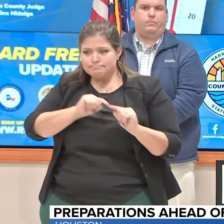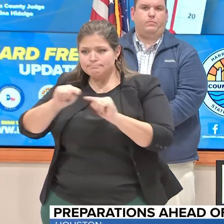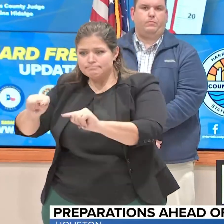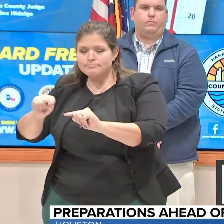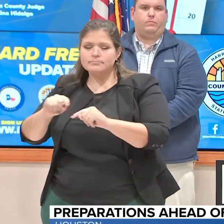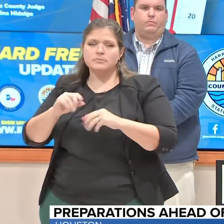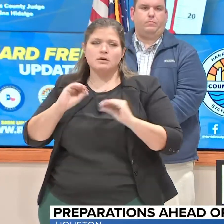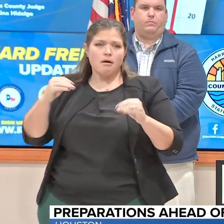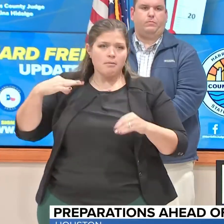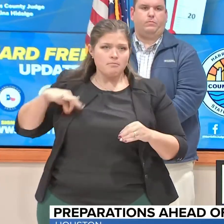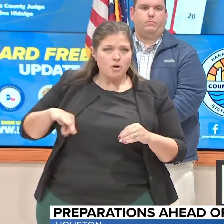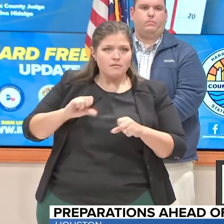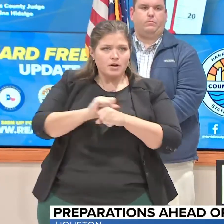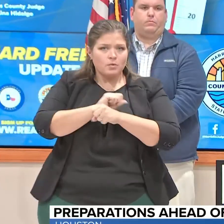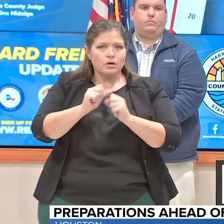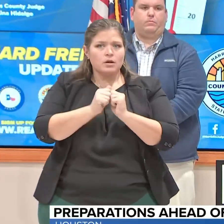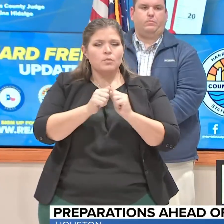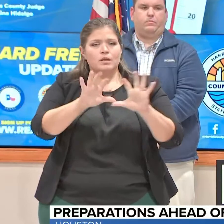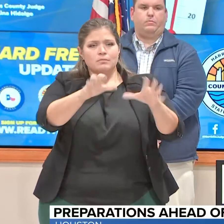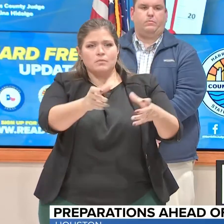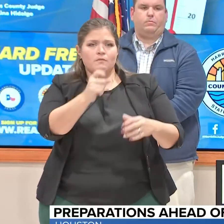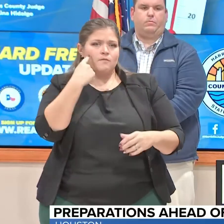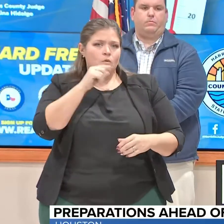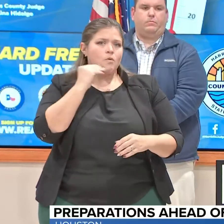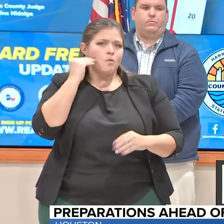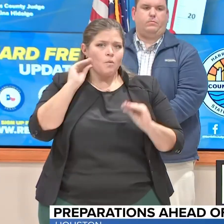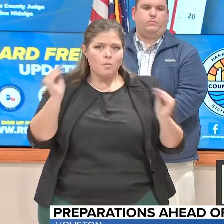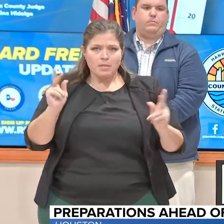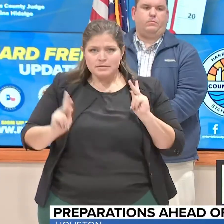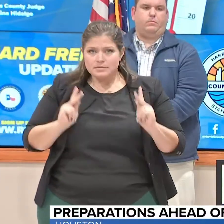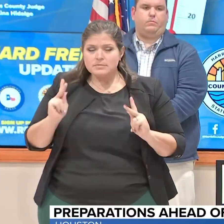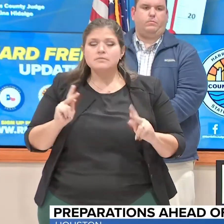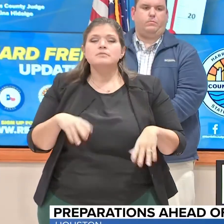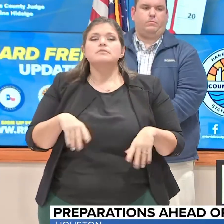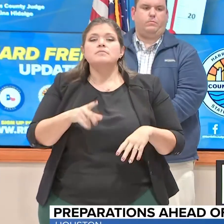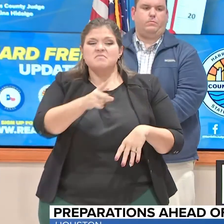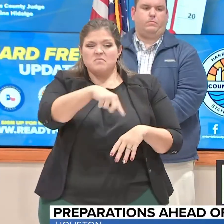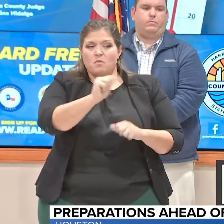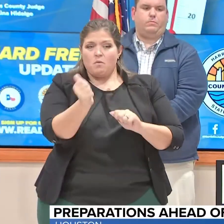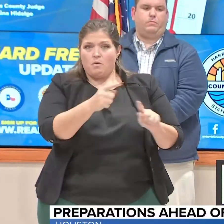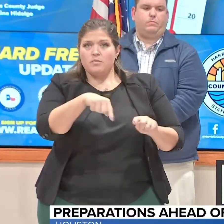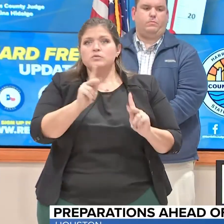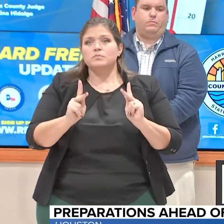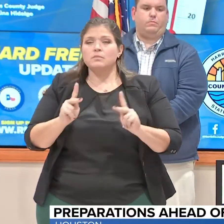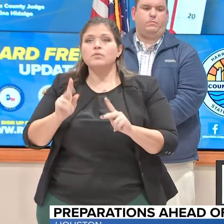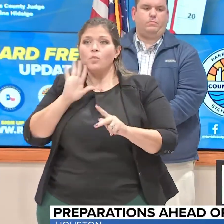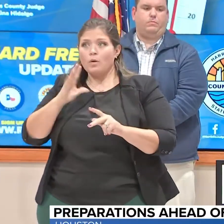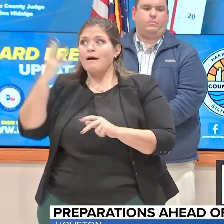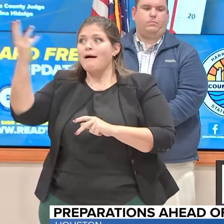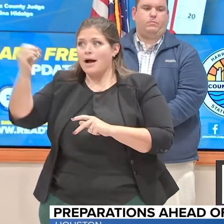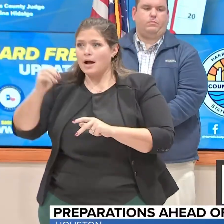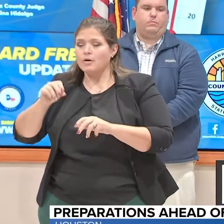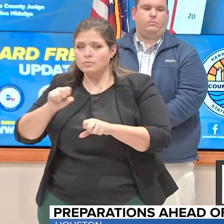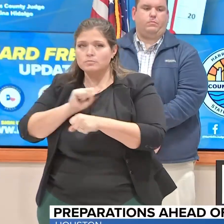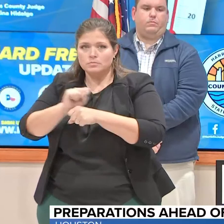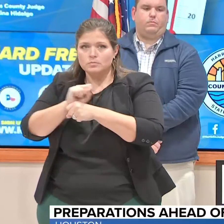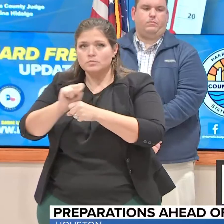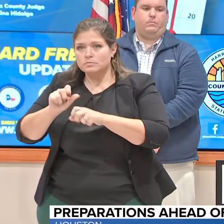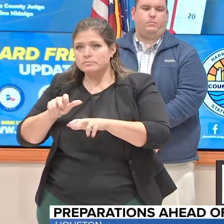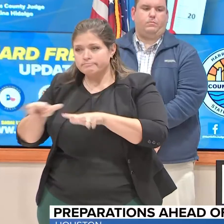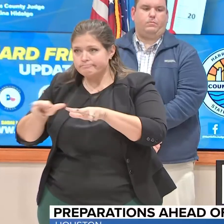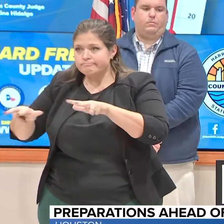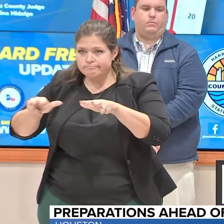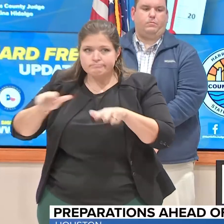our nonprofits working with the Coalition for the Homeless, all of them will be on the ground as we speak,